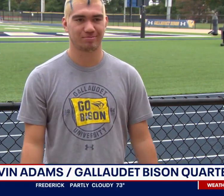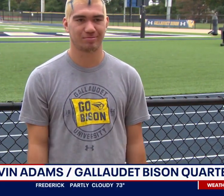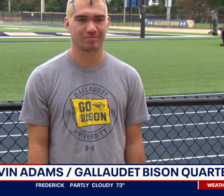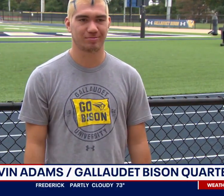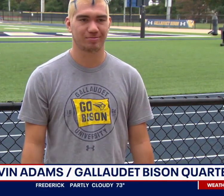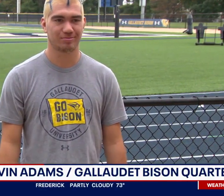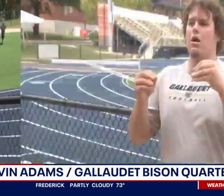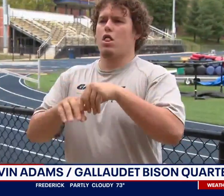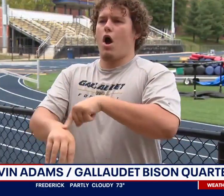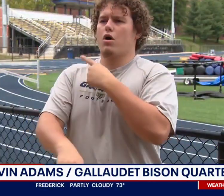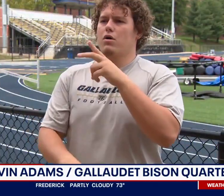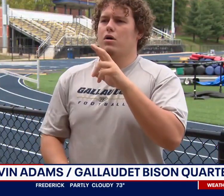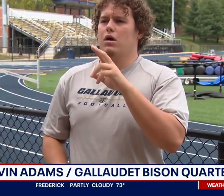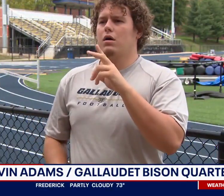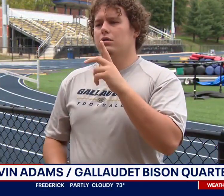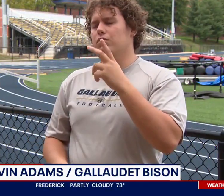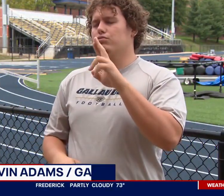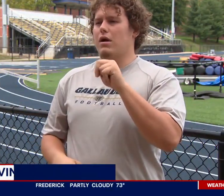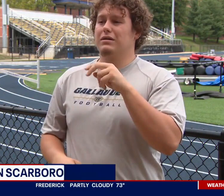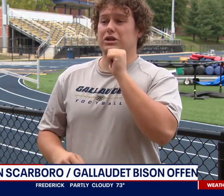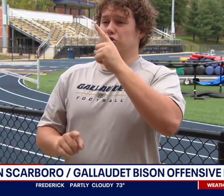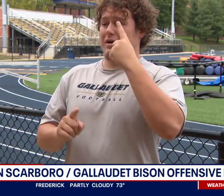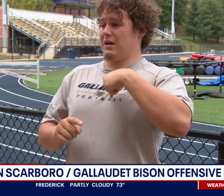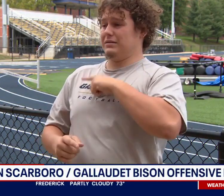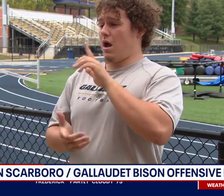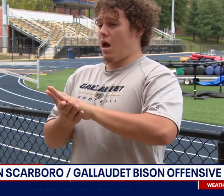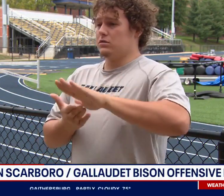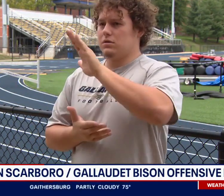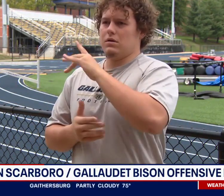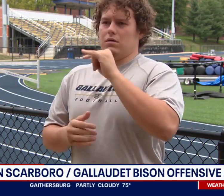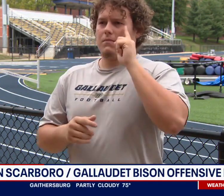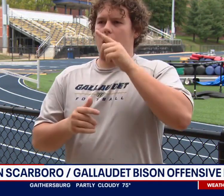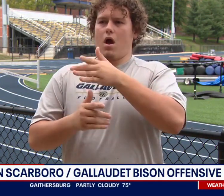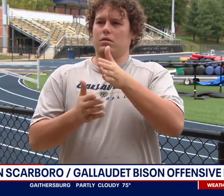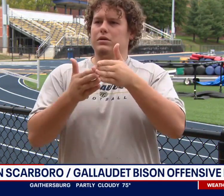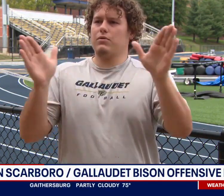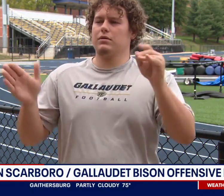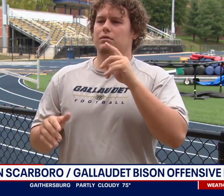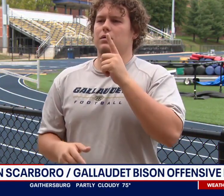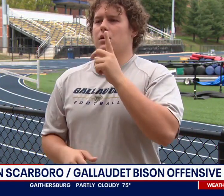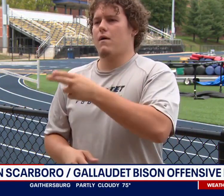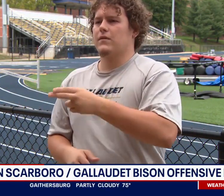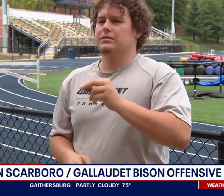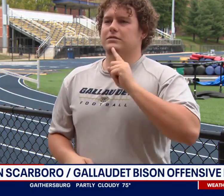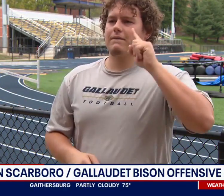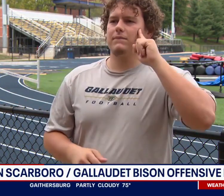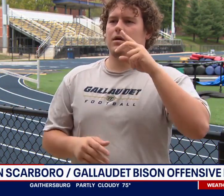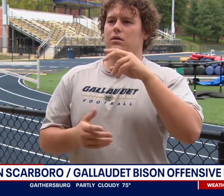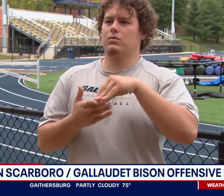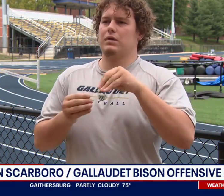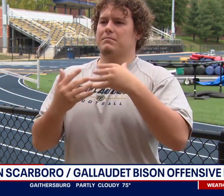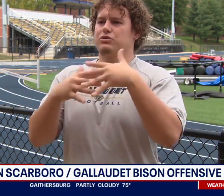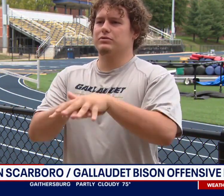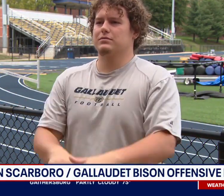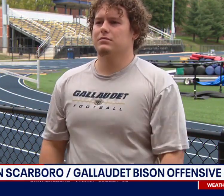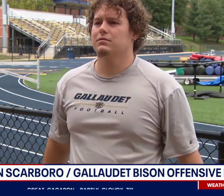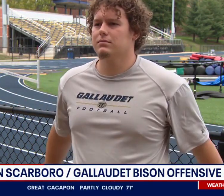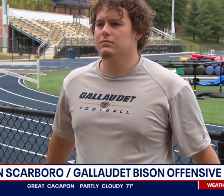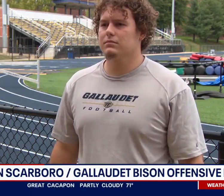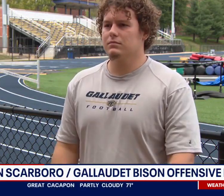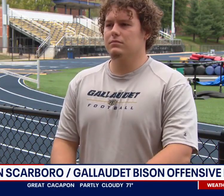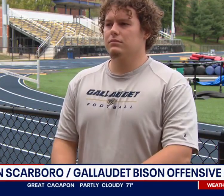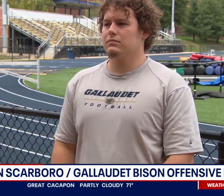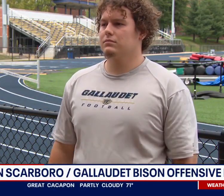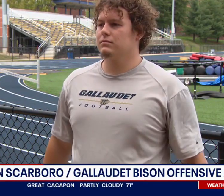and everything's gone really well. It's been a huge benefit for us, and I think not just for us in the long run, but I think for football overall,